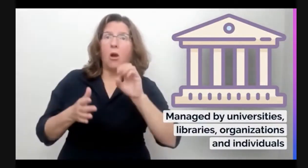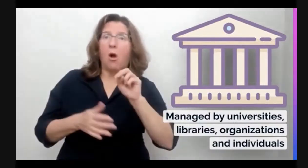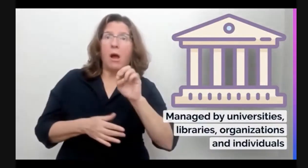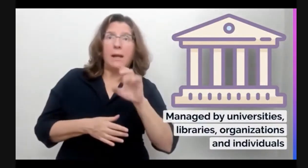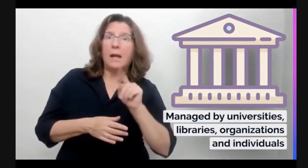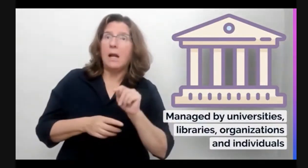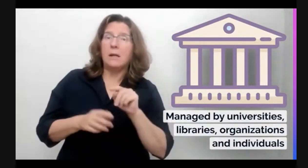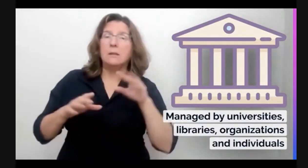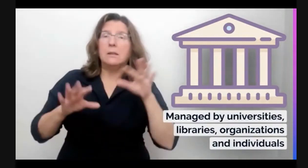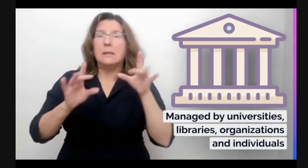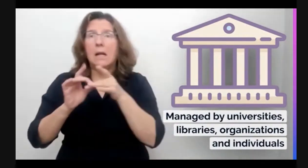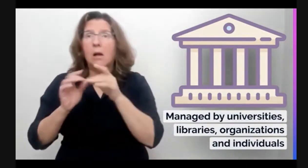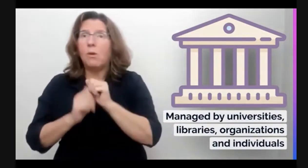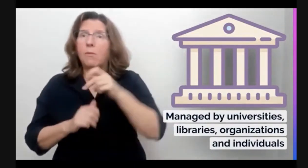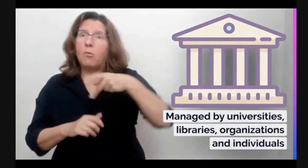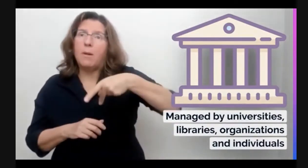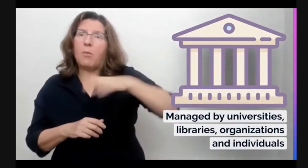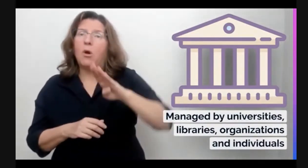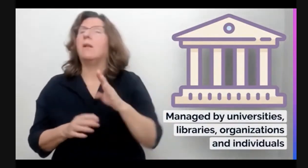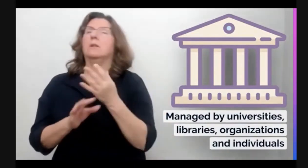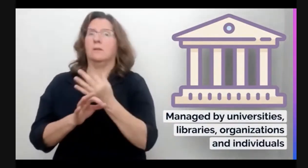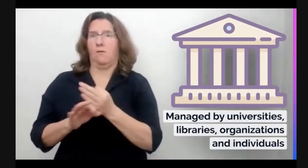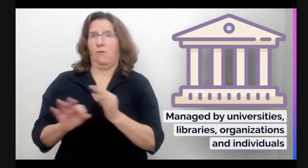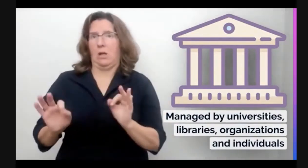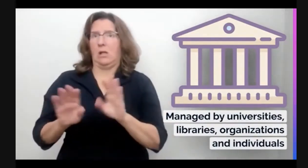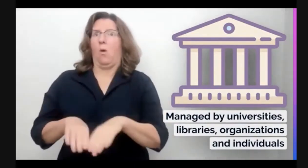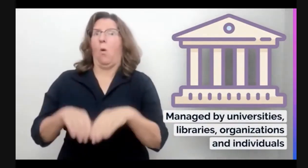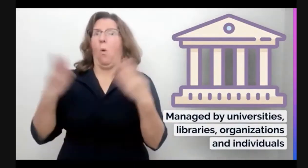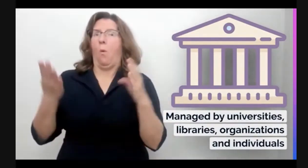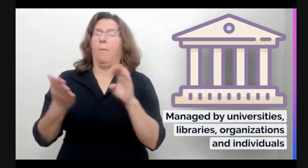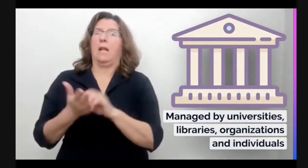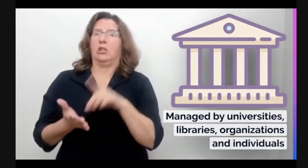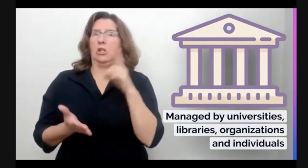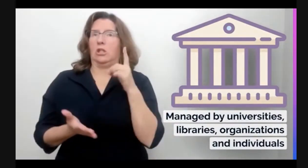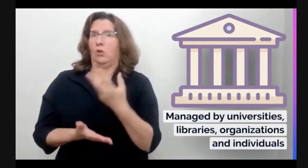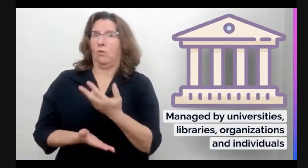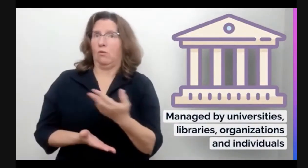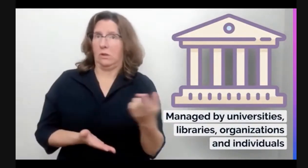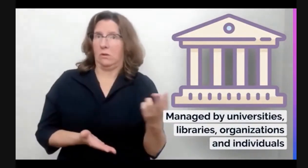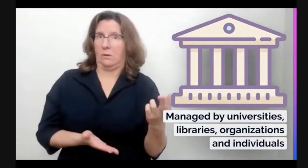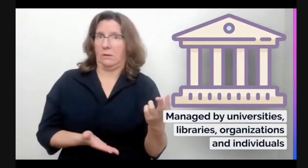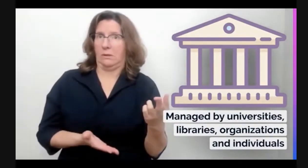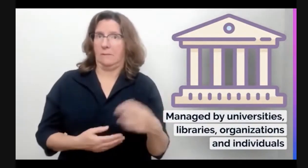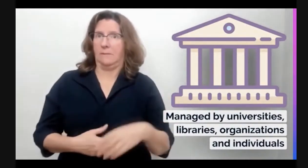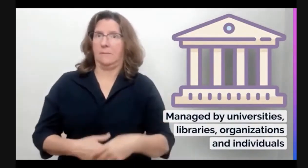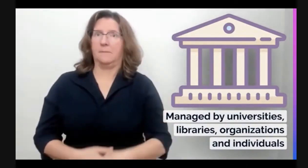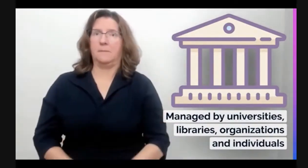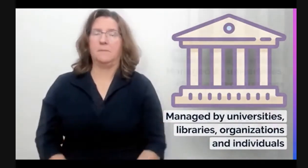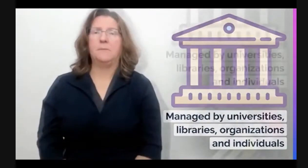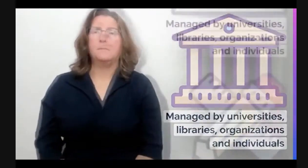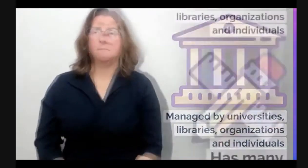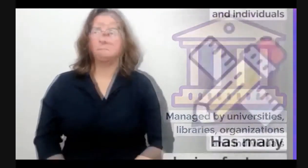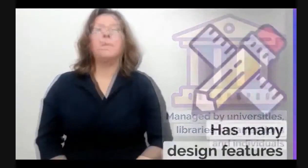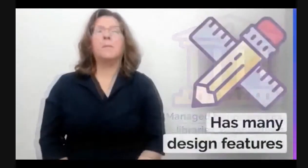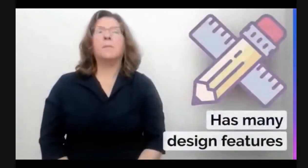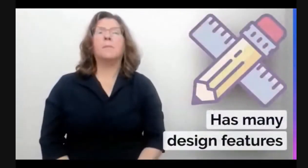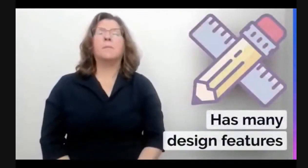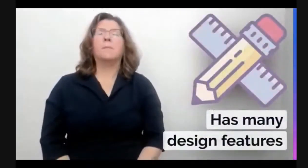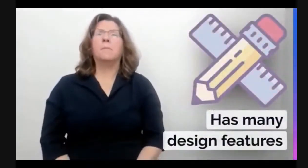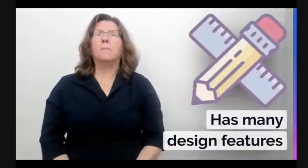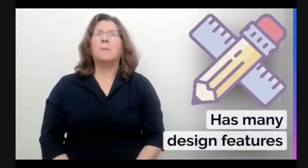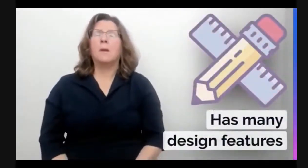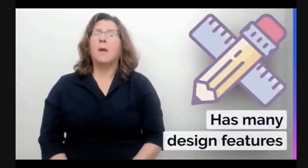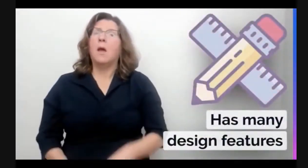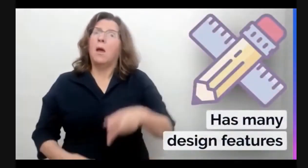materials developed through PressBooks, do not pay. It is open access to the public.